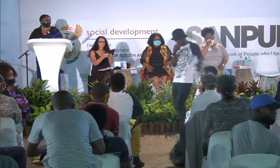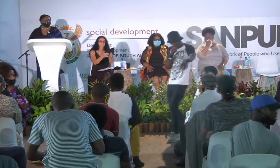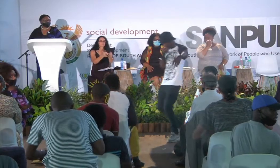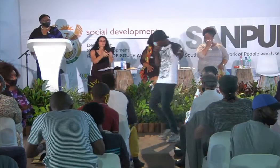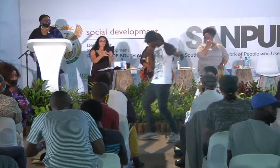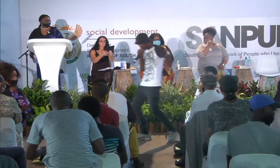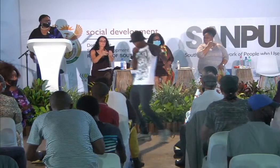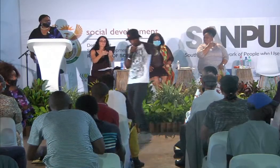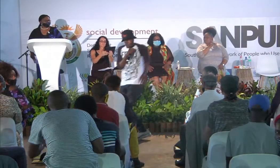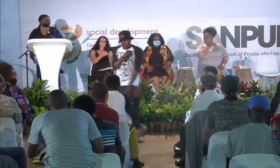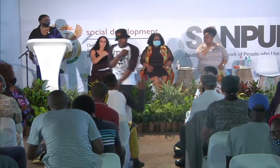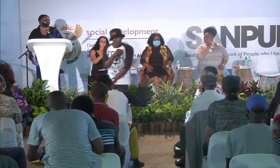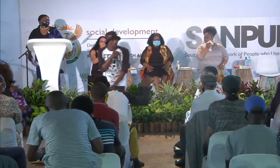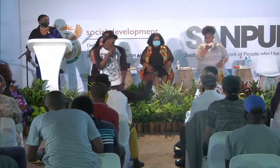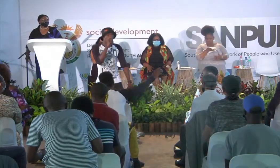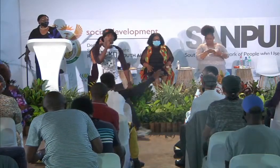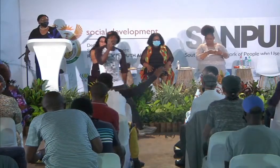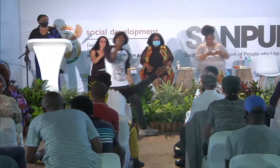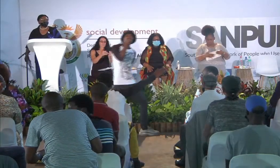Check.